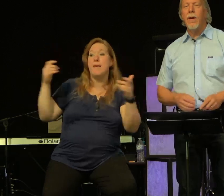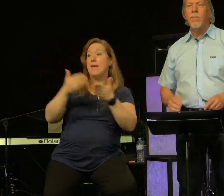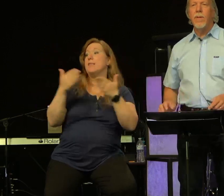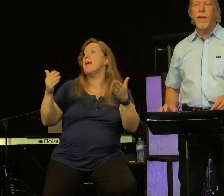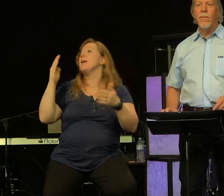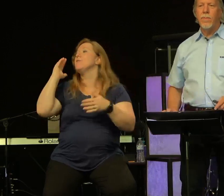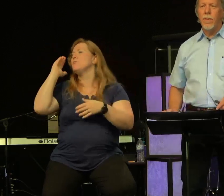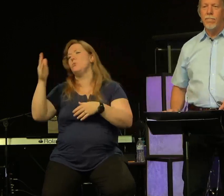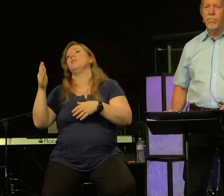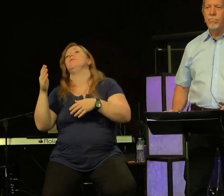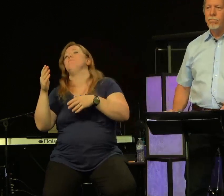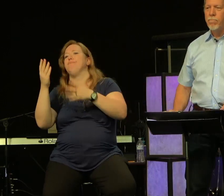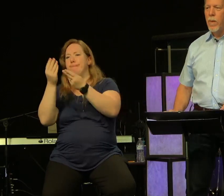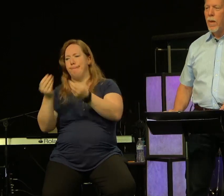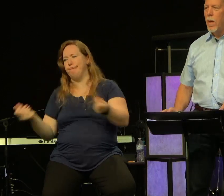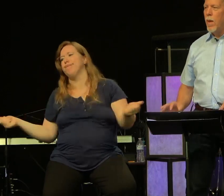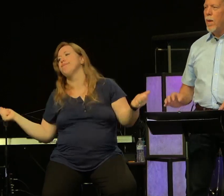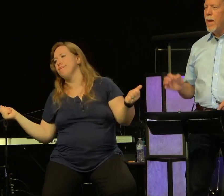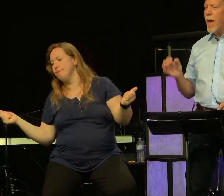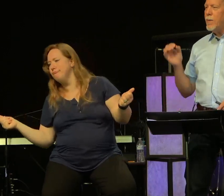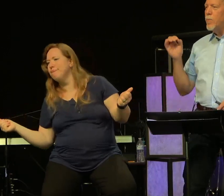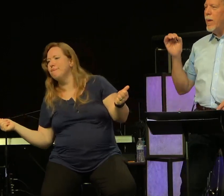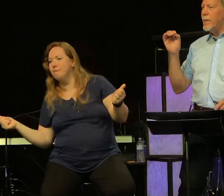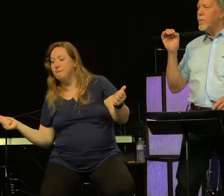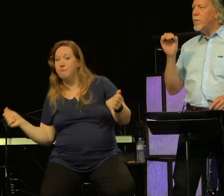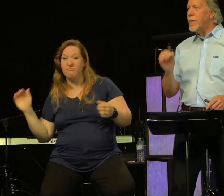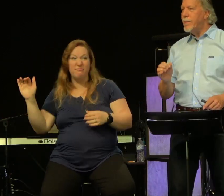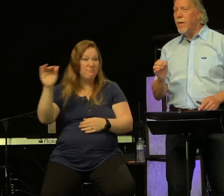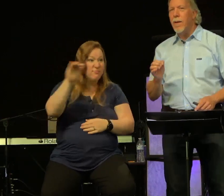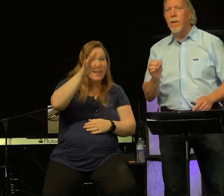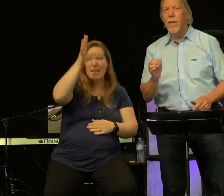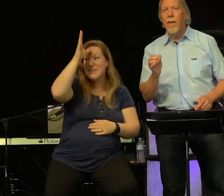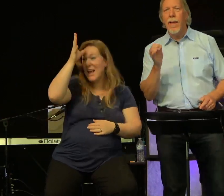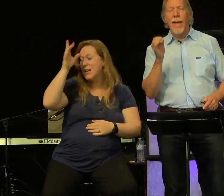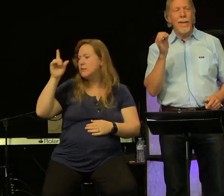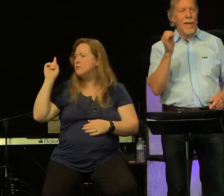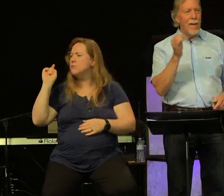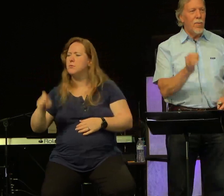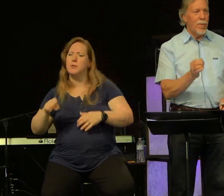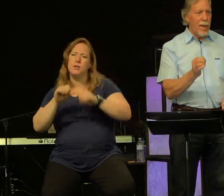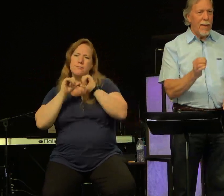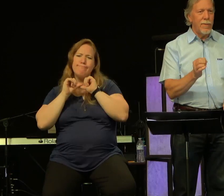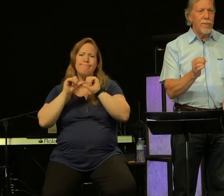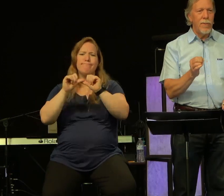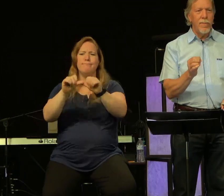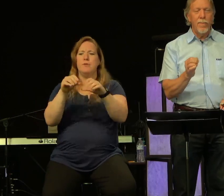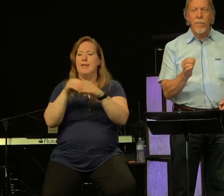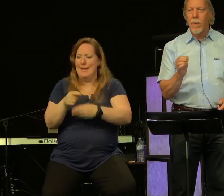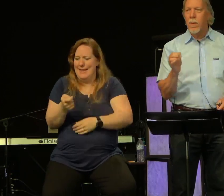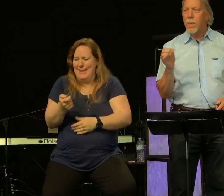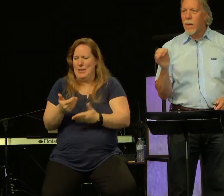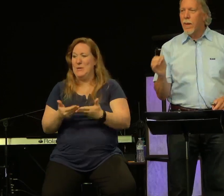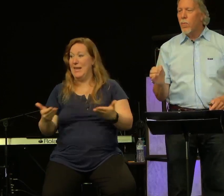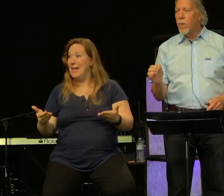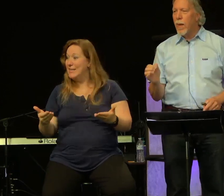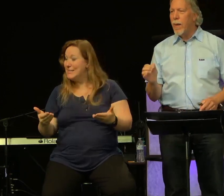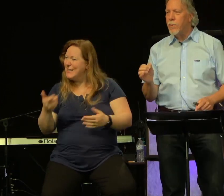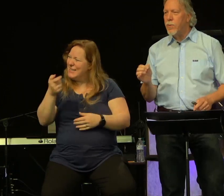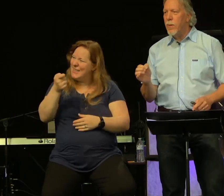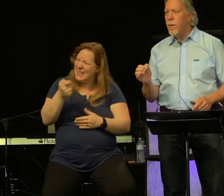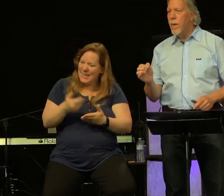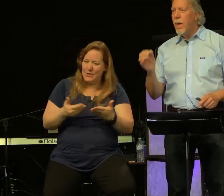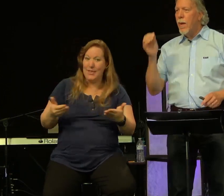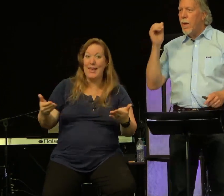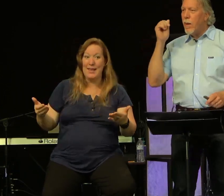take care of themselves. Dads, be consistent in the little things. The little